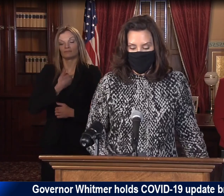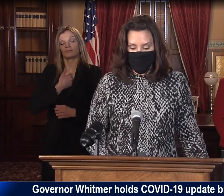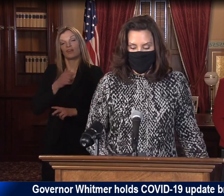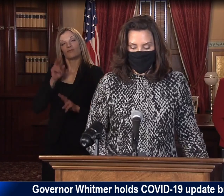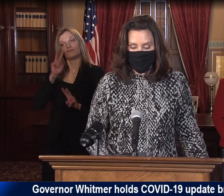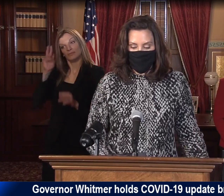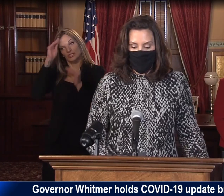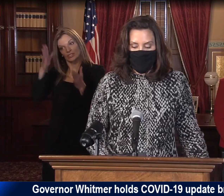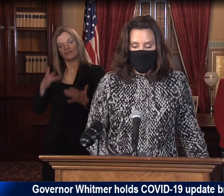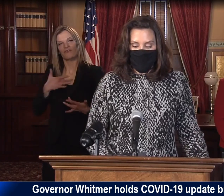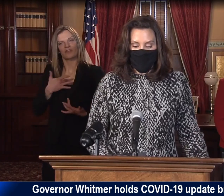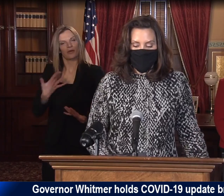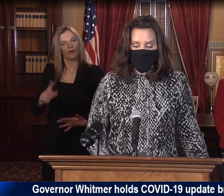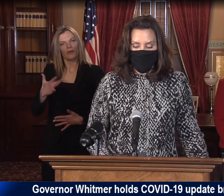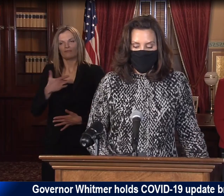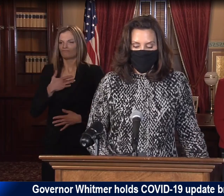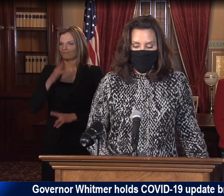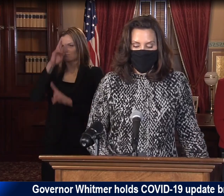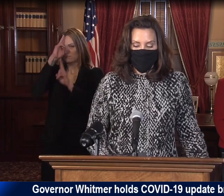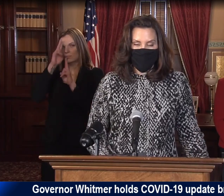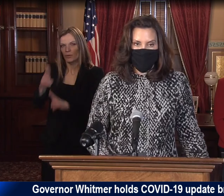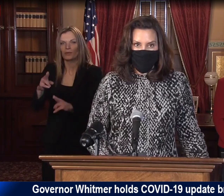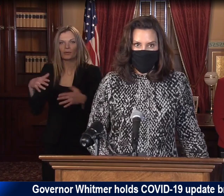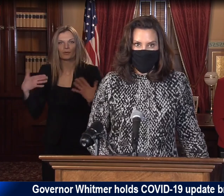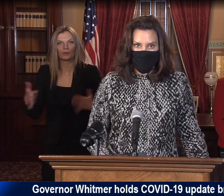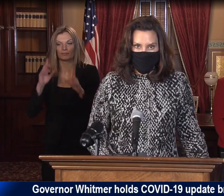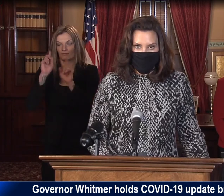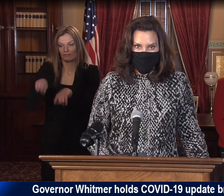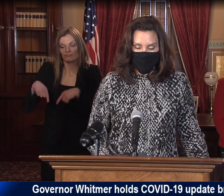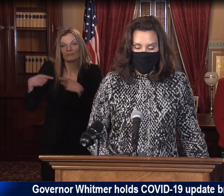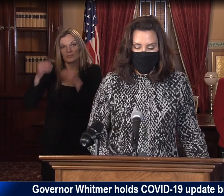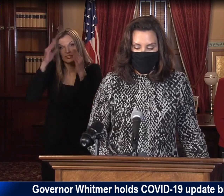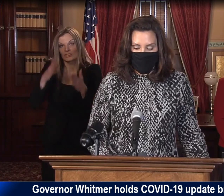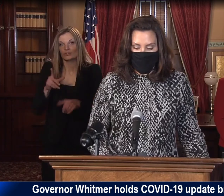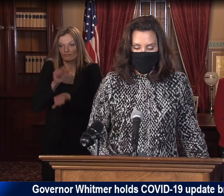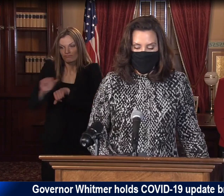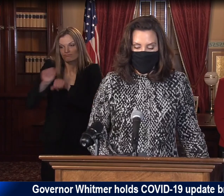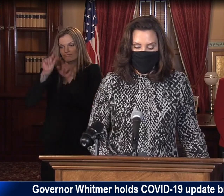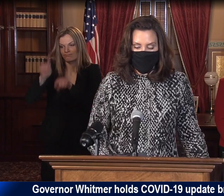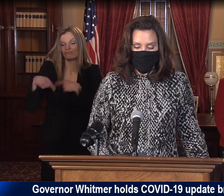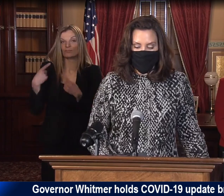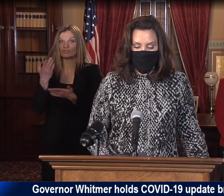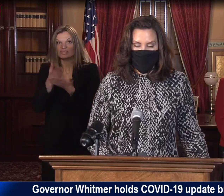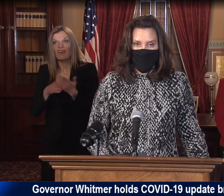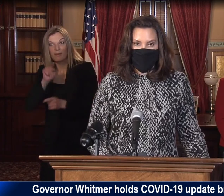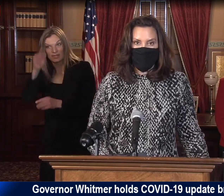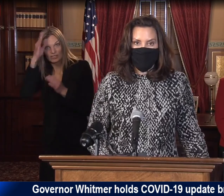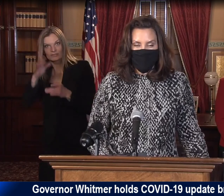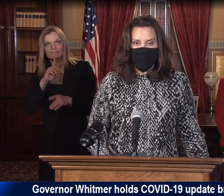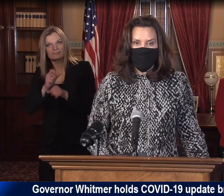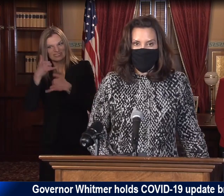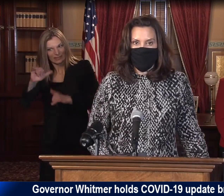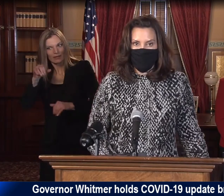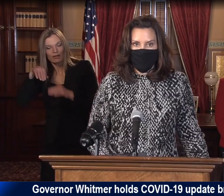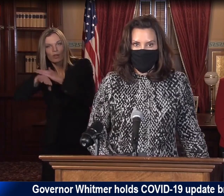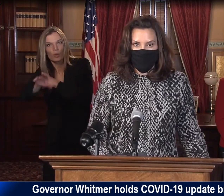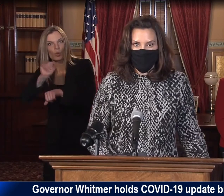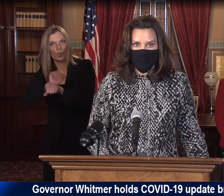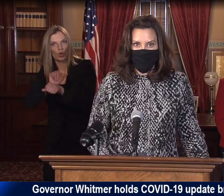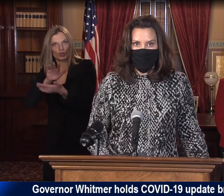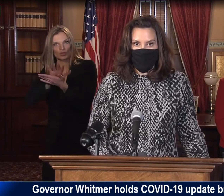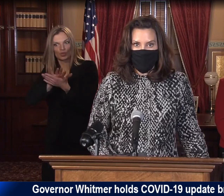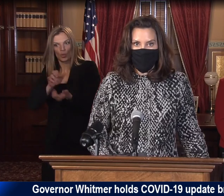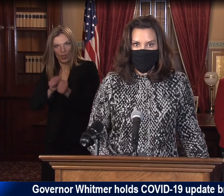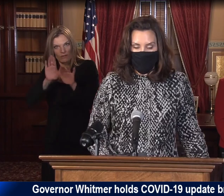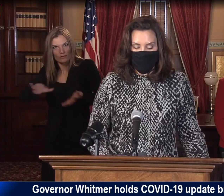for our teachers. The teachers and educators who've been working in person over the last several months are true frontline